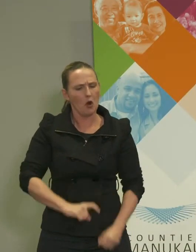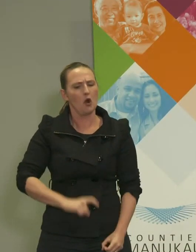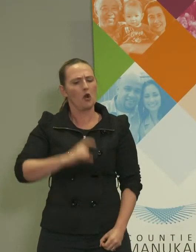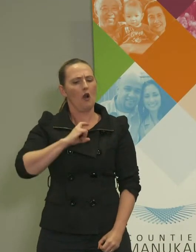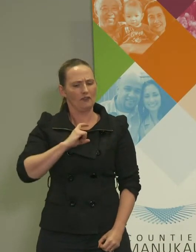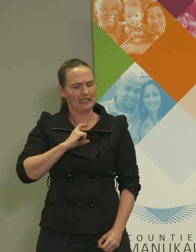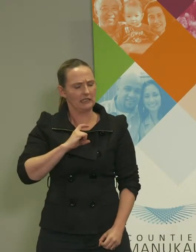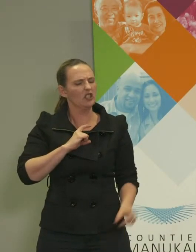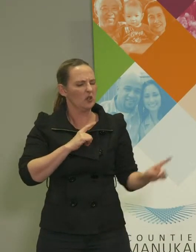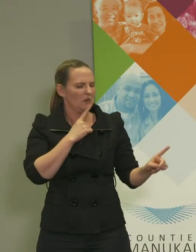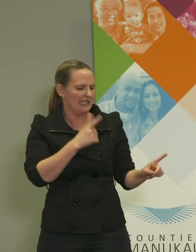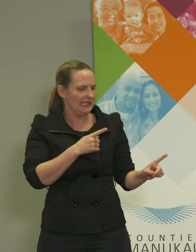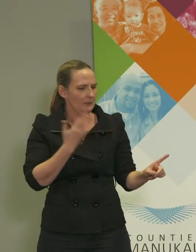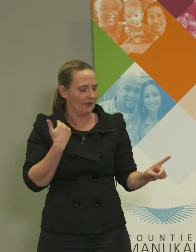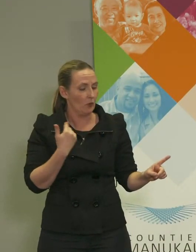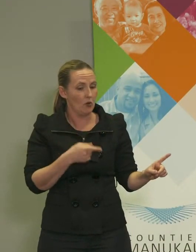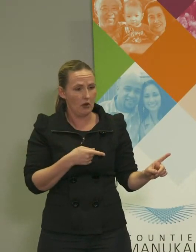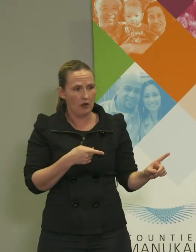those lines.